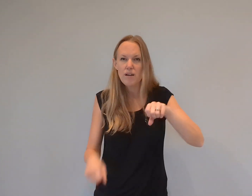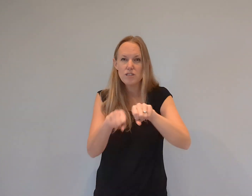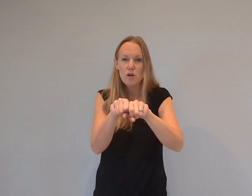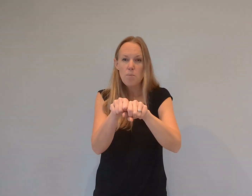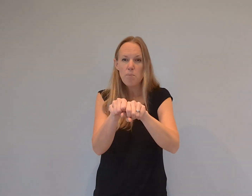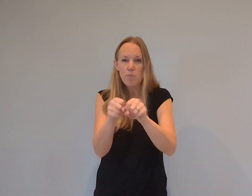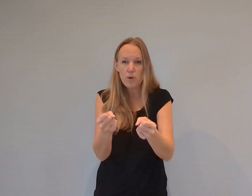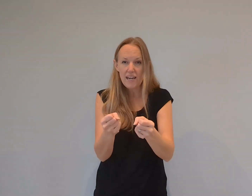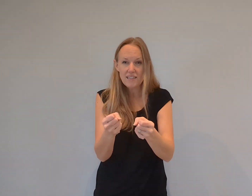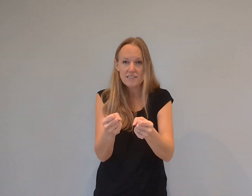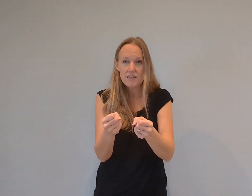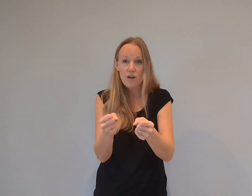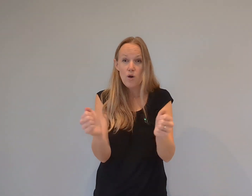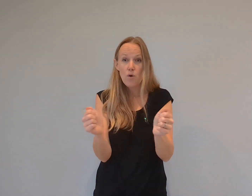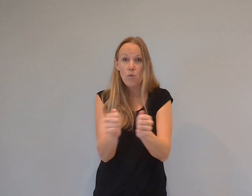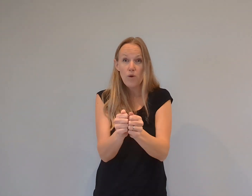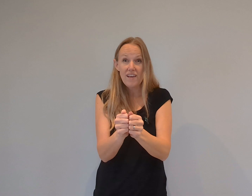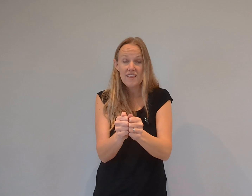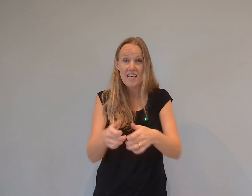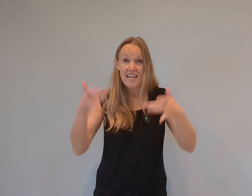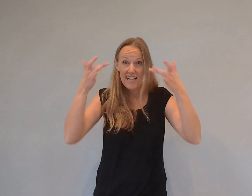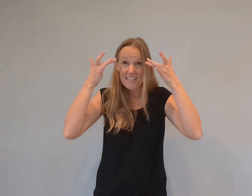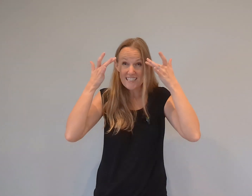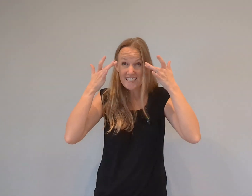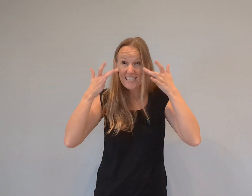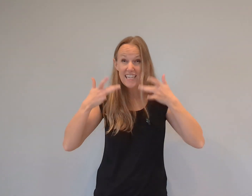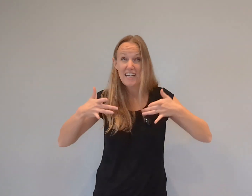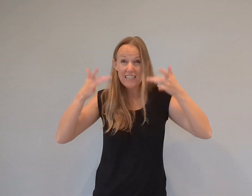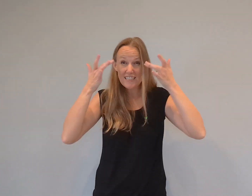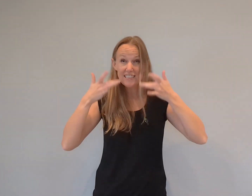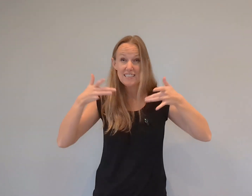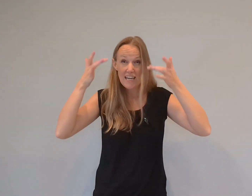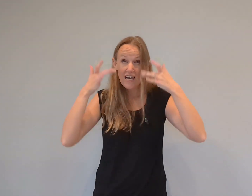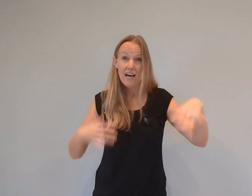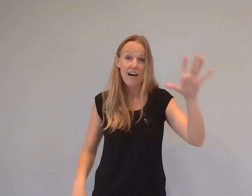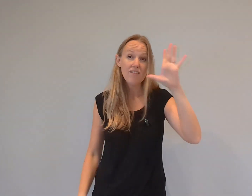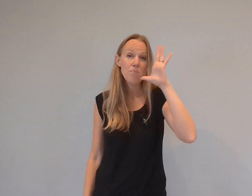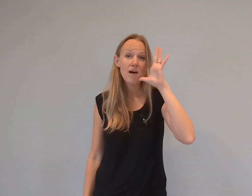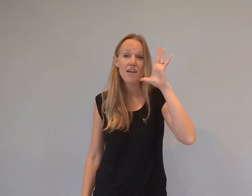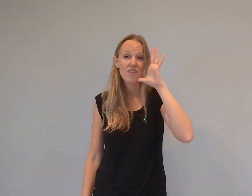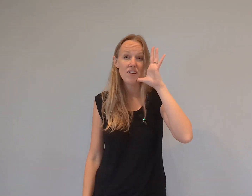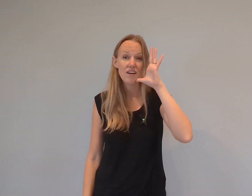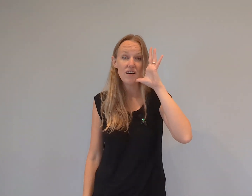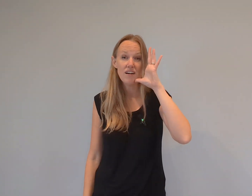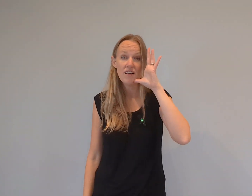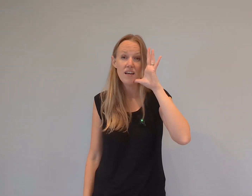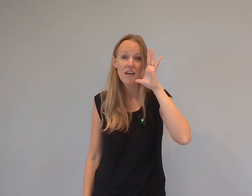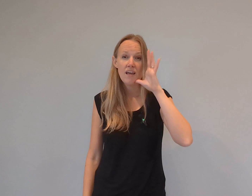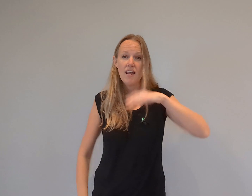drought breaks with the tears of a mother.